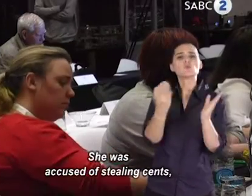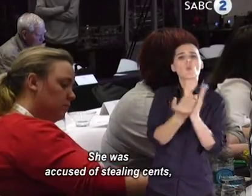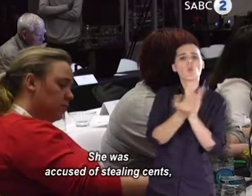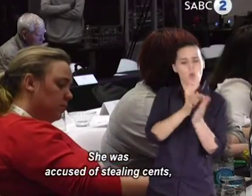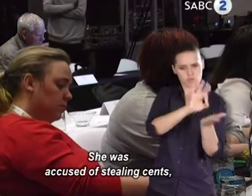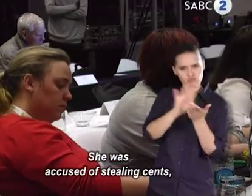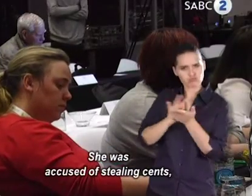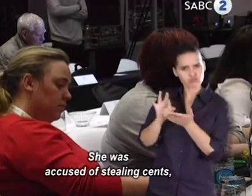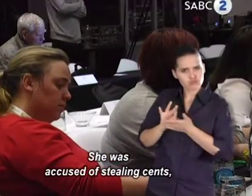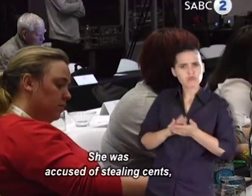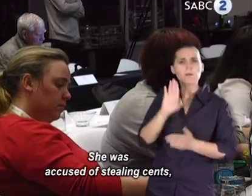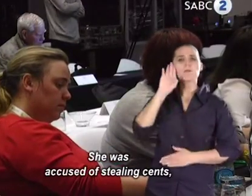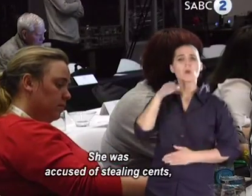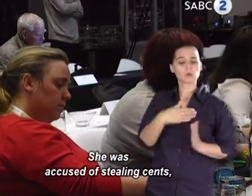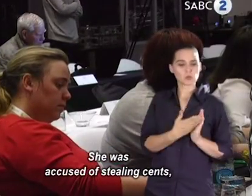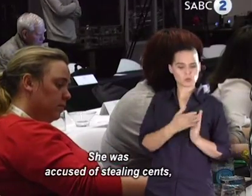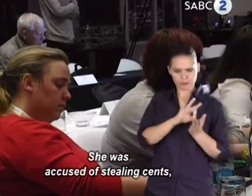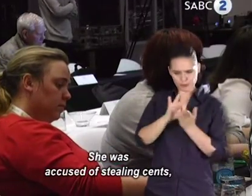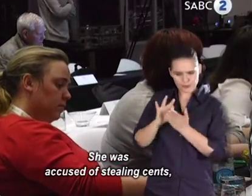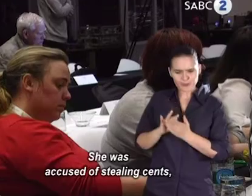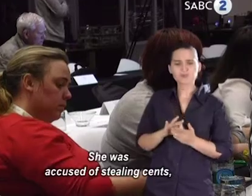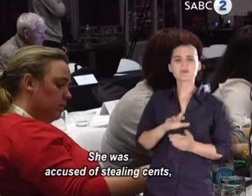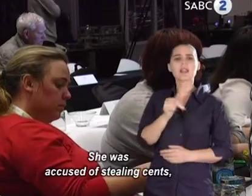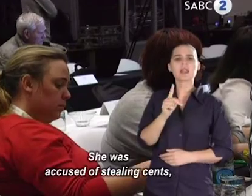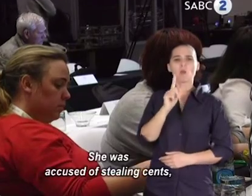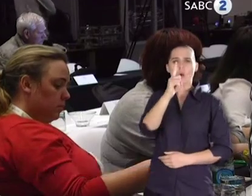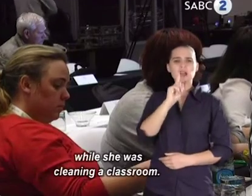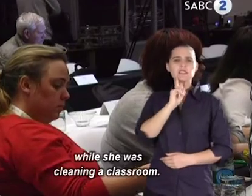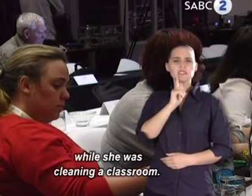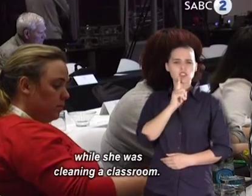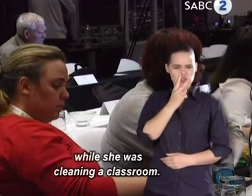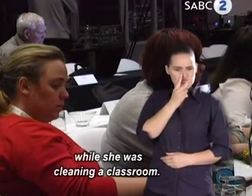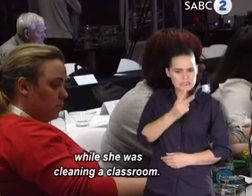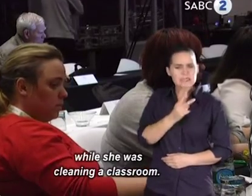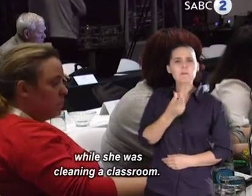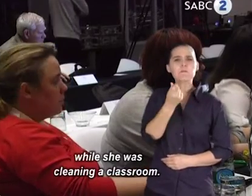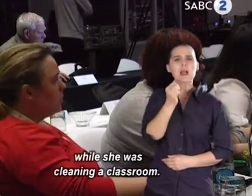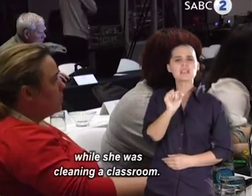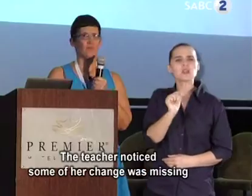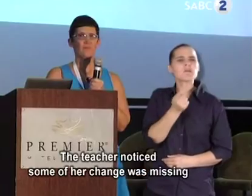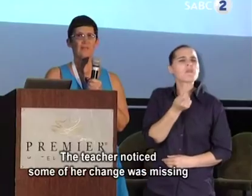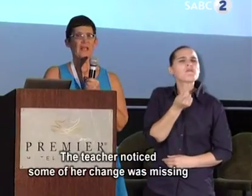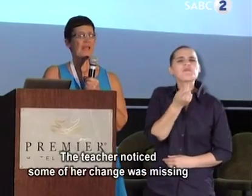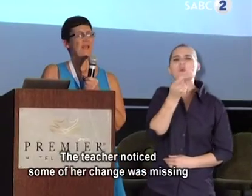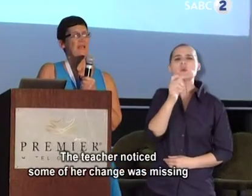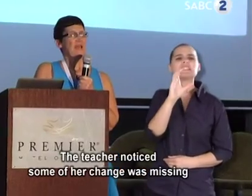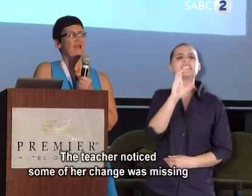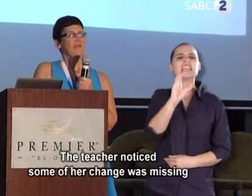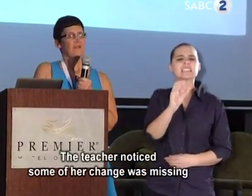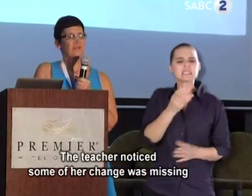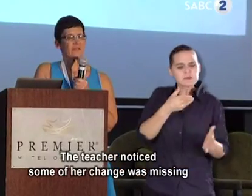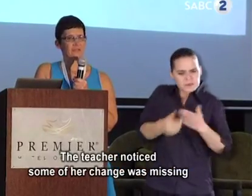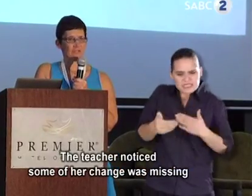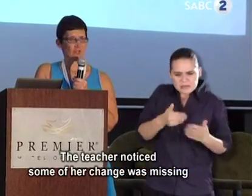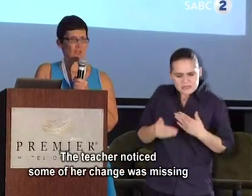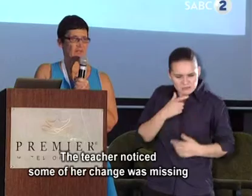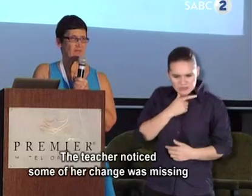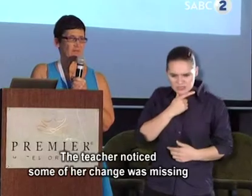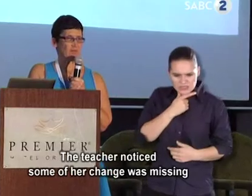was accused of stealing a few cents when she cleaned the classroom, and